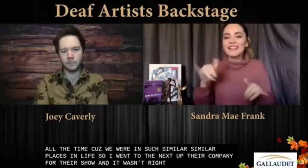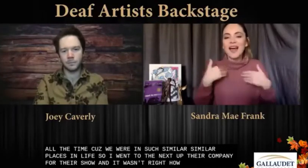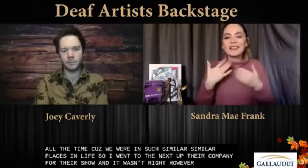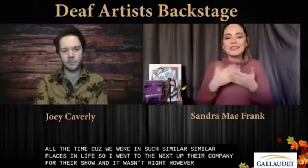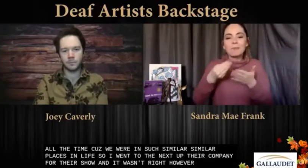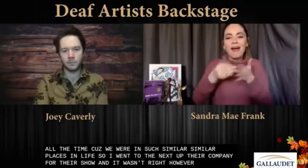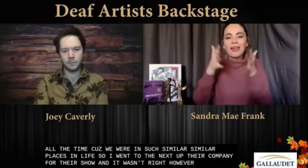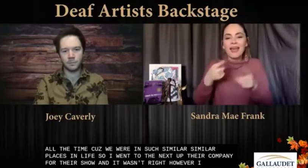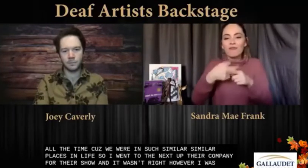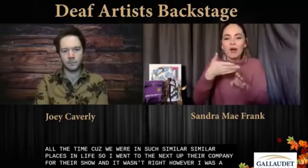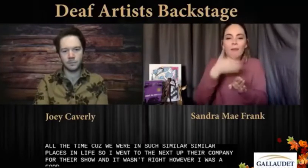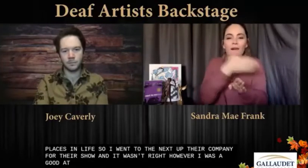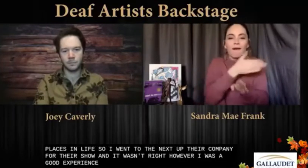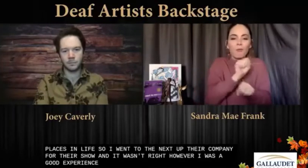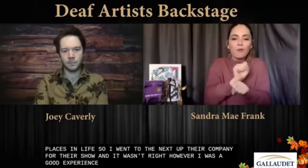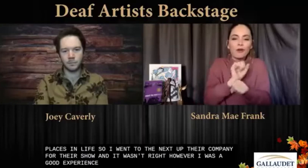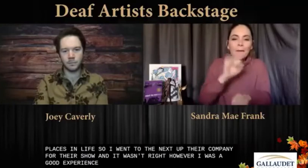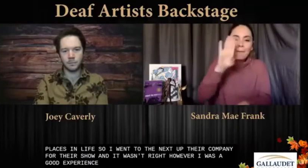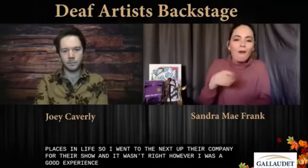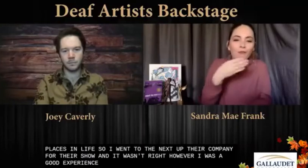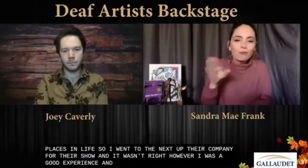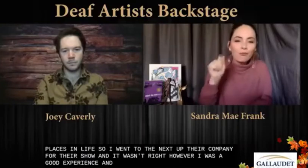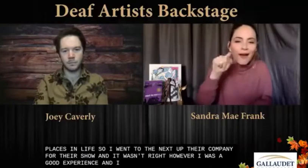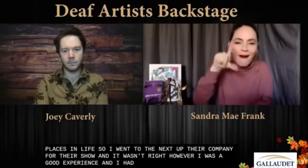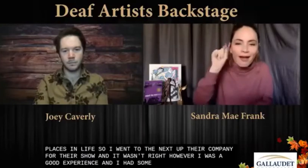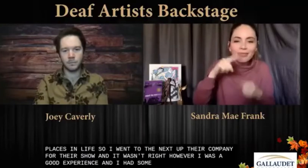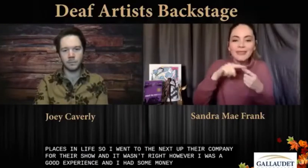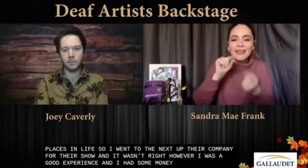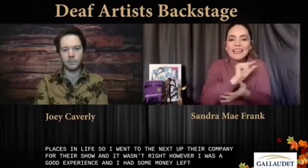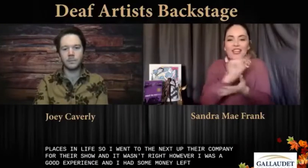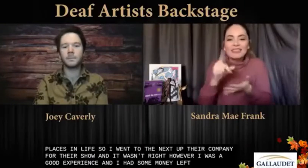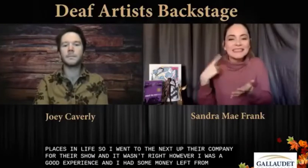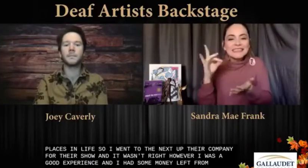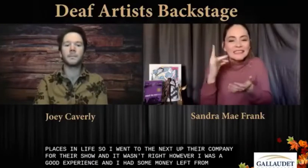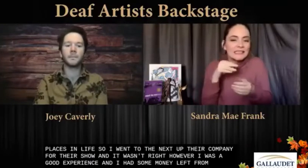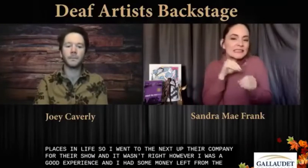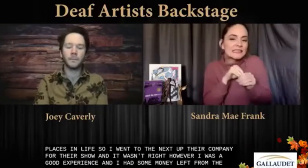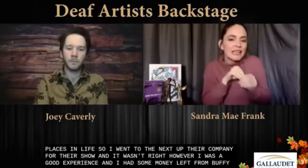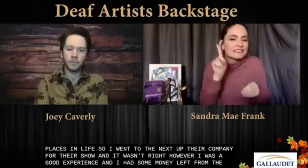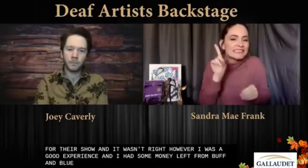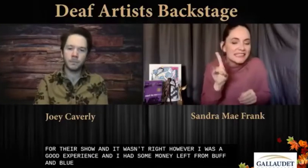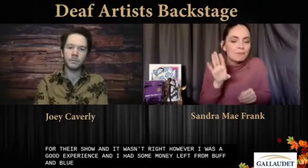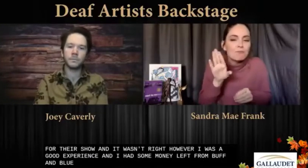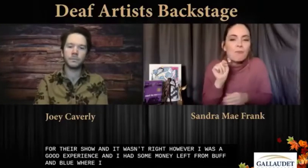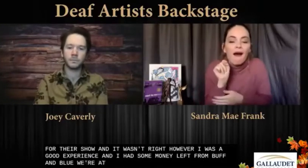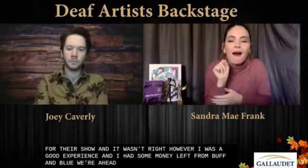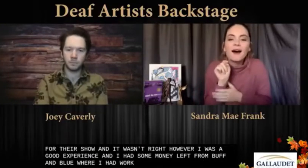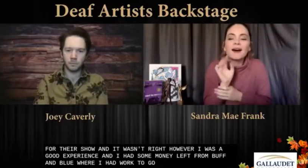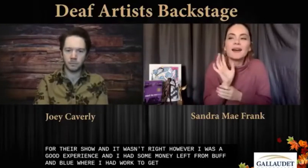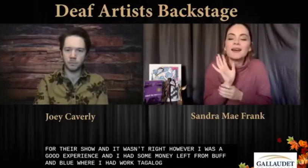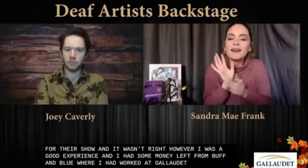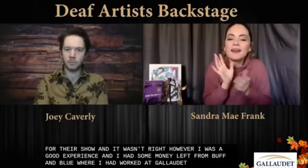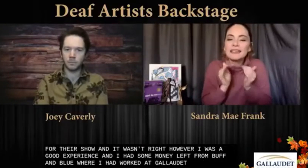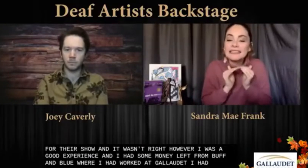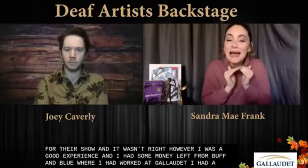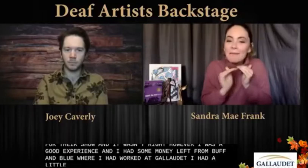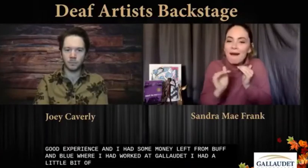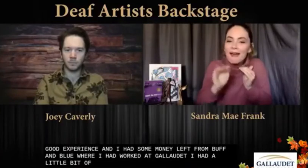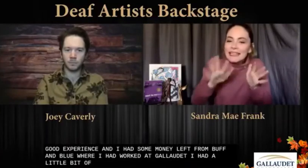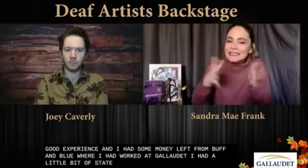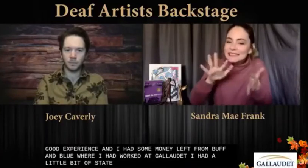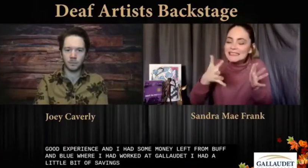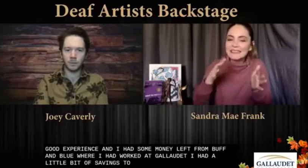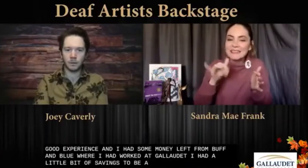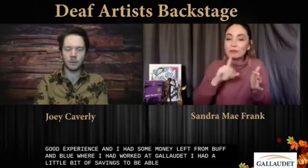however it was a good experience and I had some money left from Buff and Blue where I had worked at Gallaudet I had a little bit of